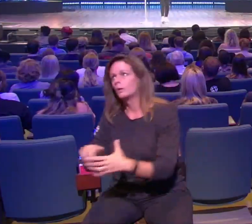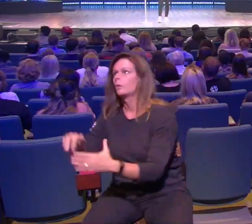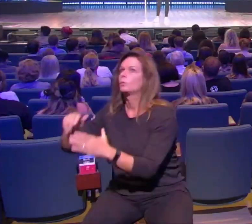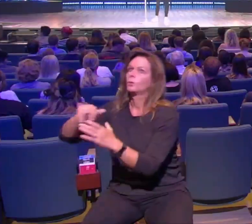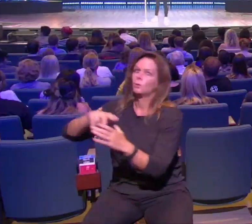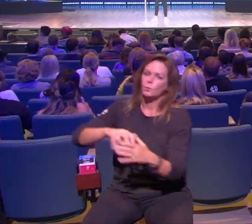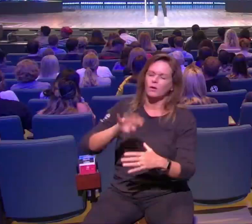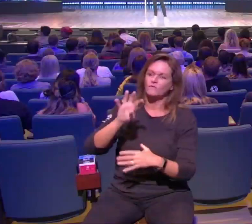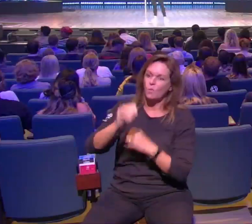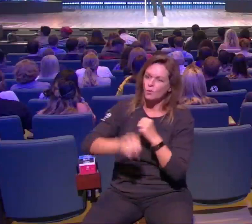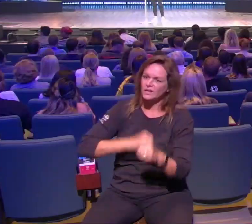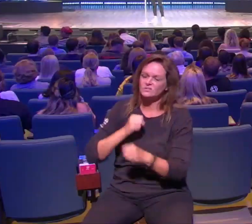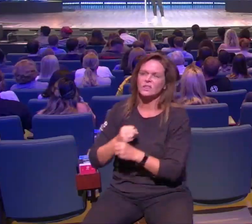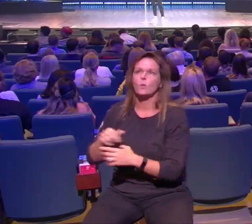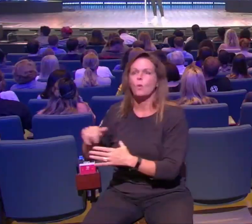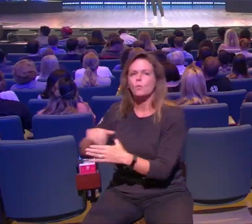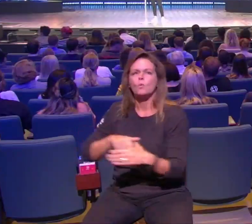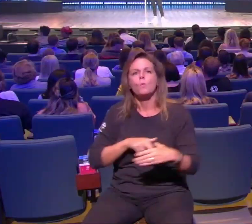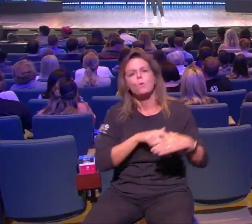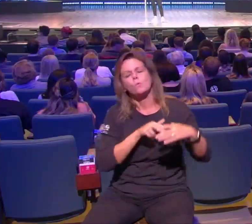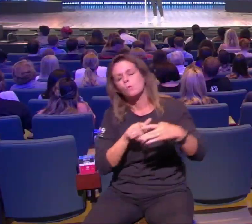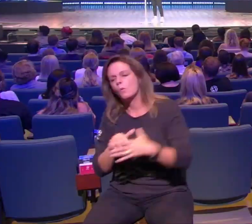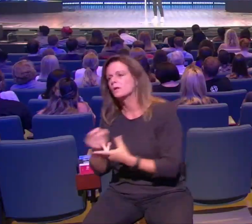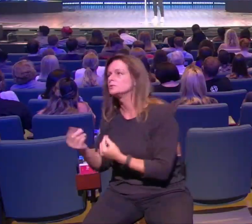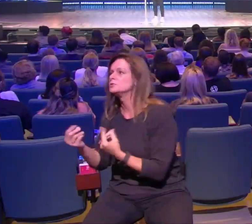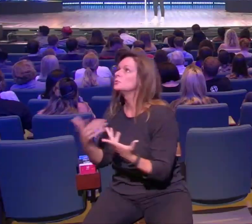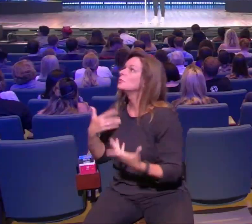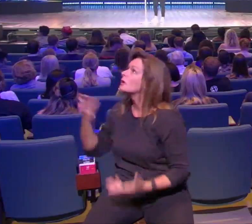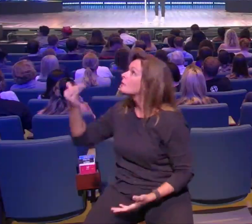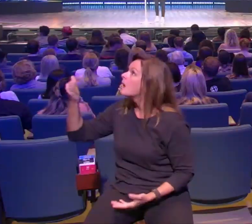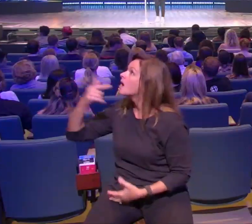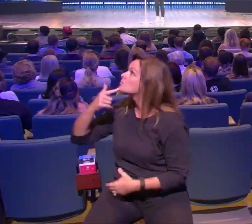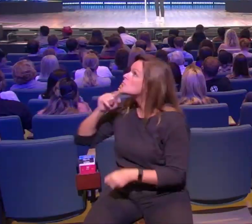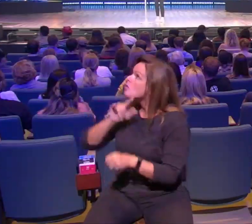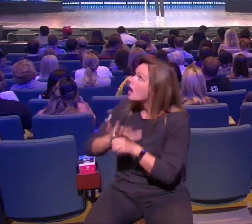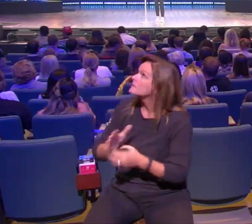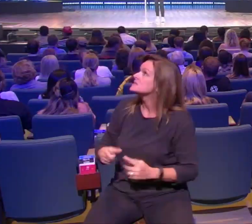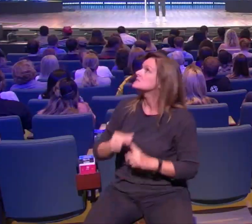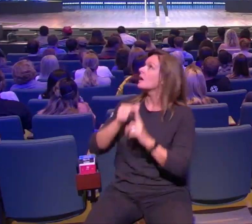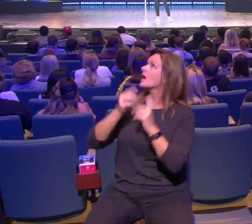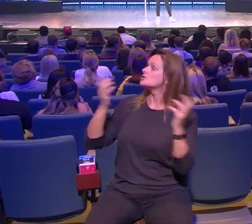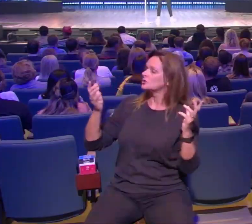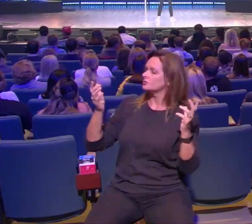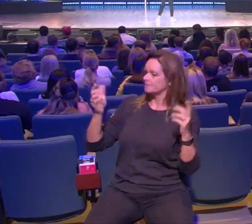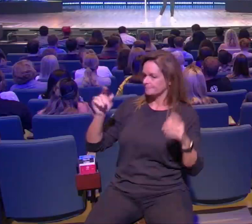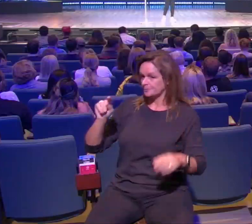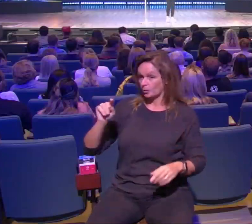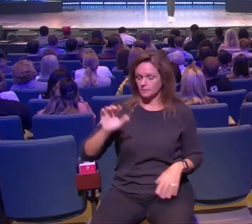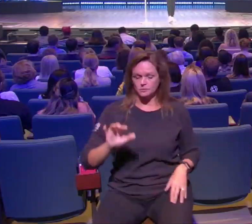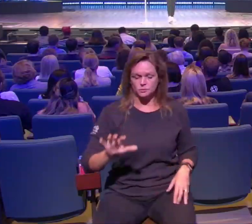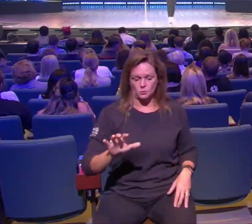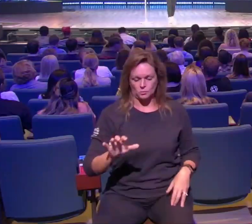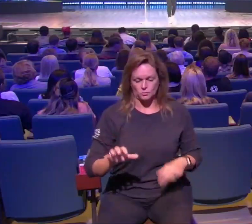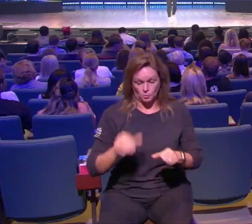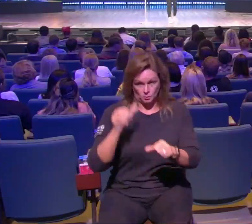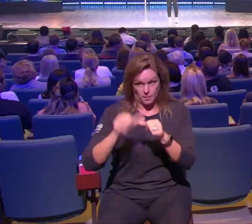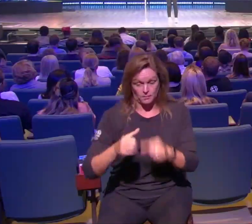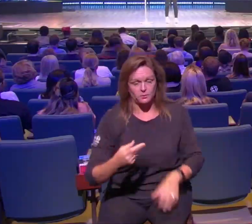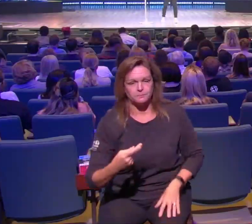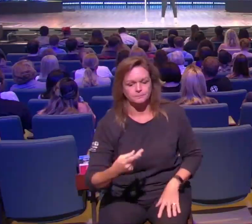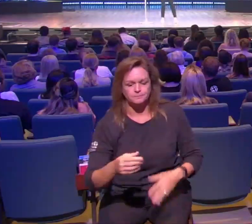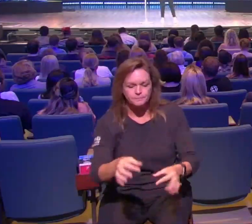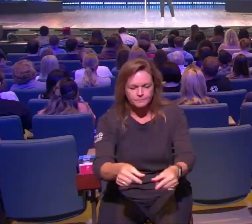we're gonna jump into today. See, at the beginning of the book of Numbers, Moses has just led the children of